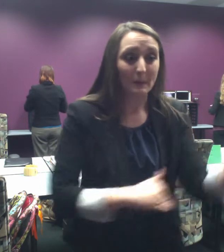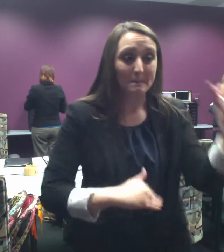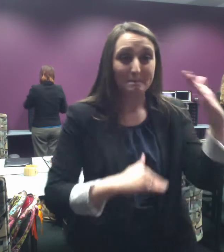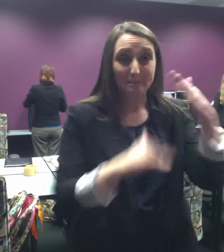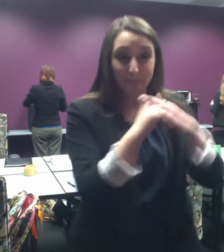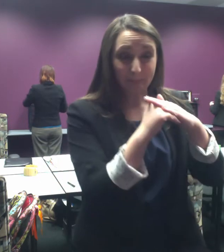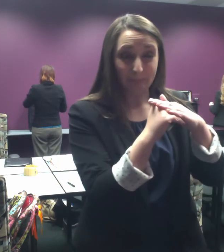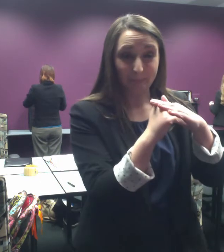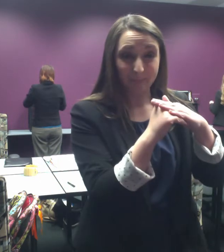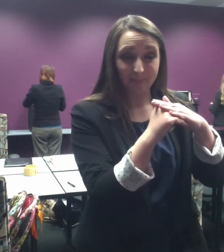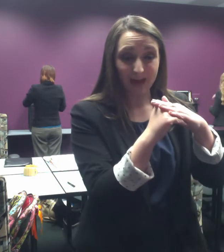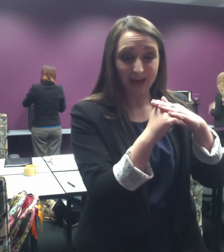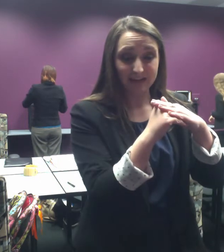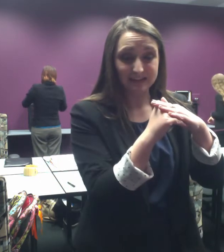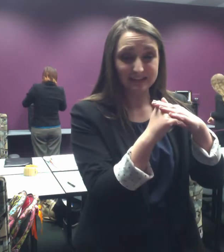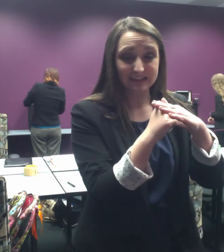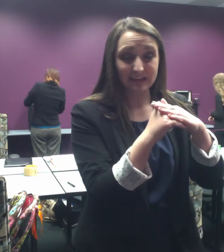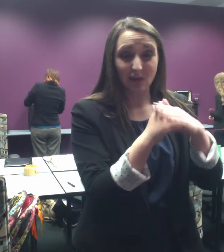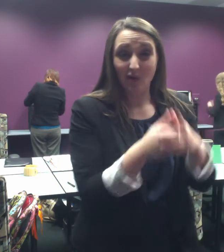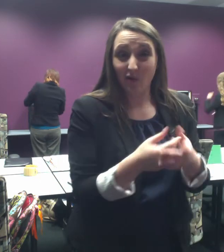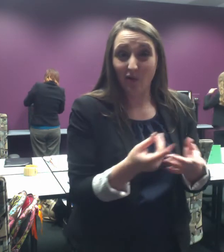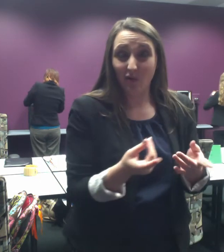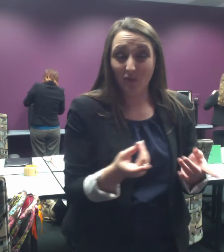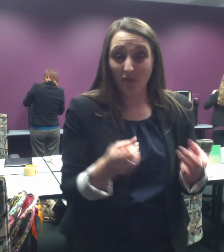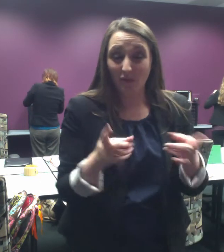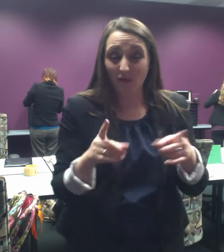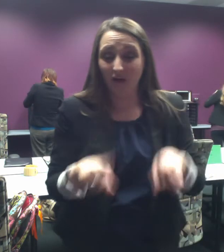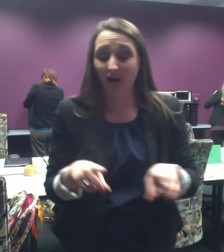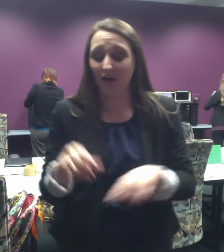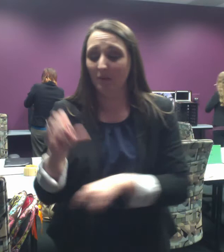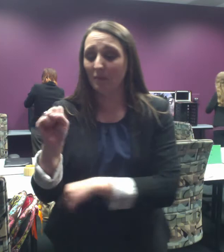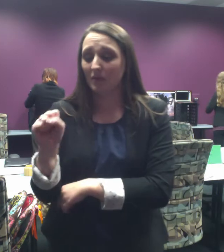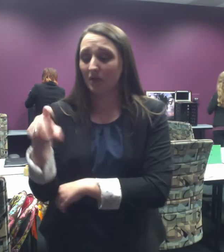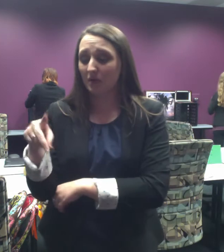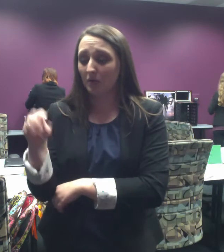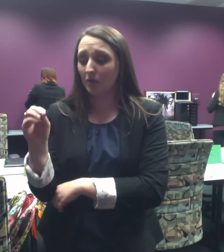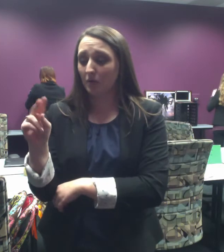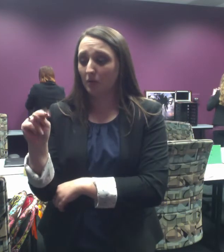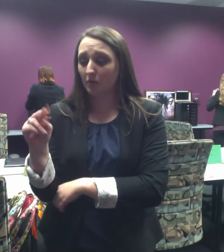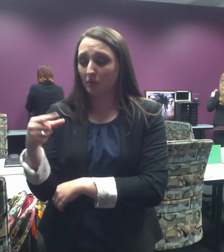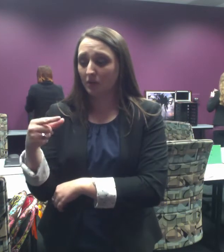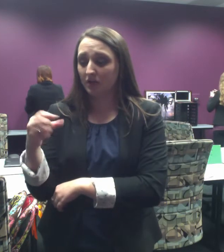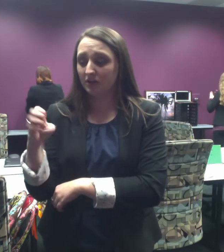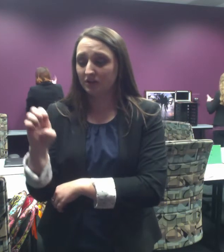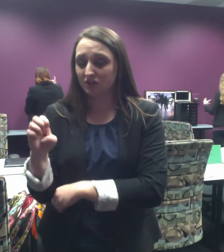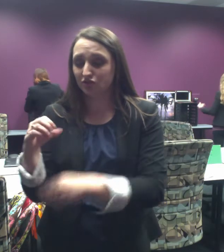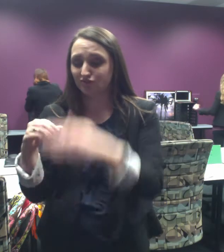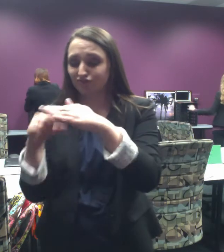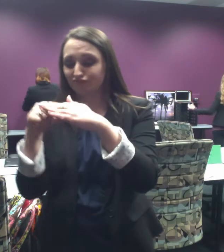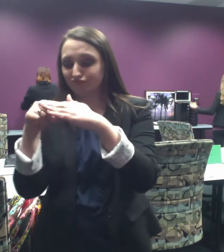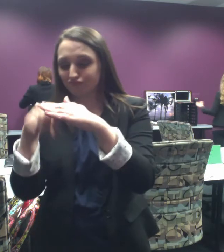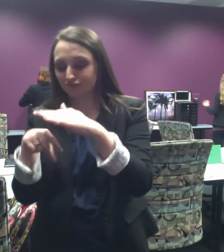So it's only holding a certain amount of water, and eventually it's going to start giving some of that off. Other things you can describe as being